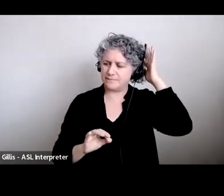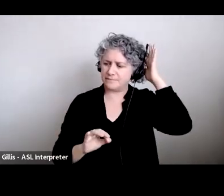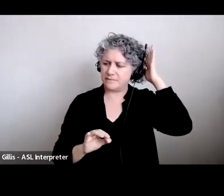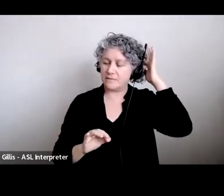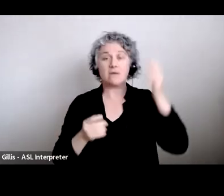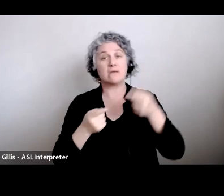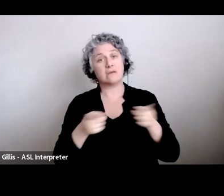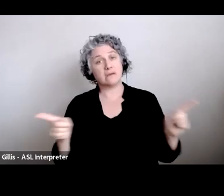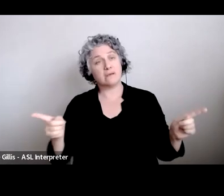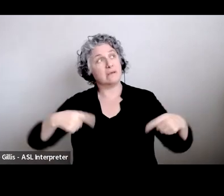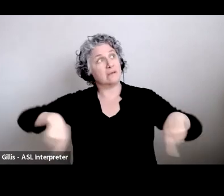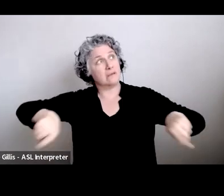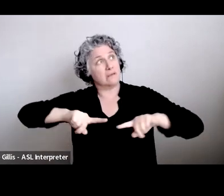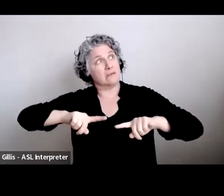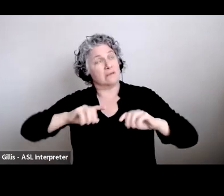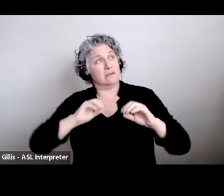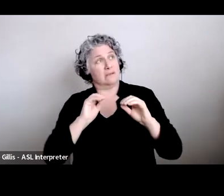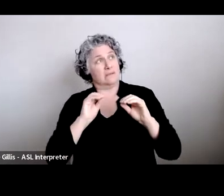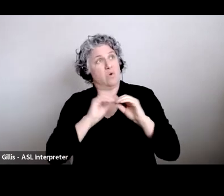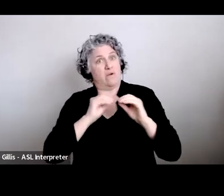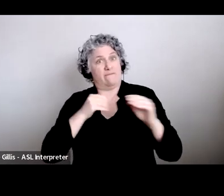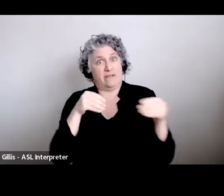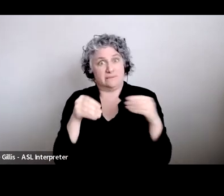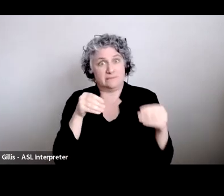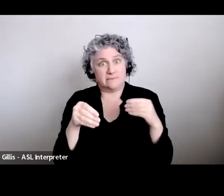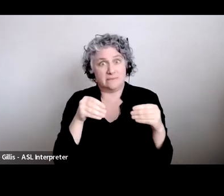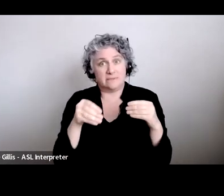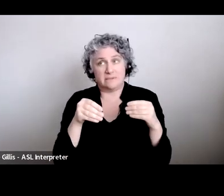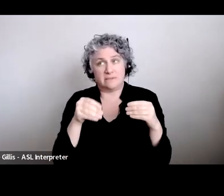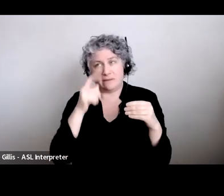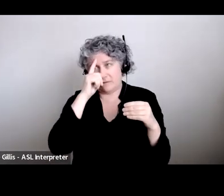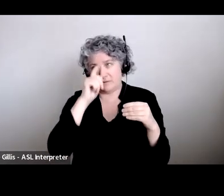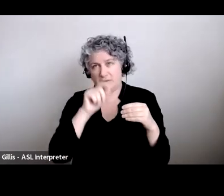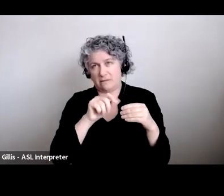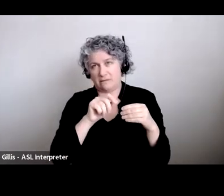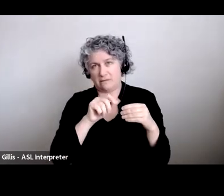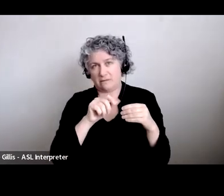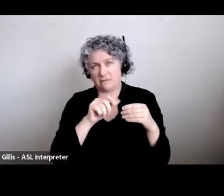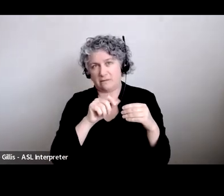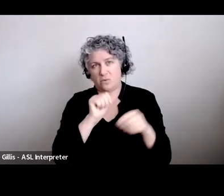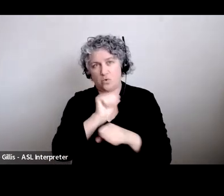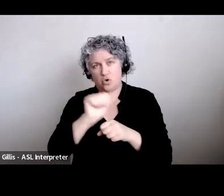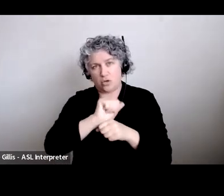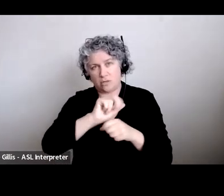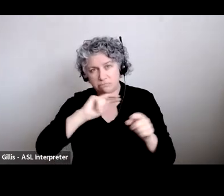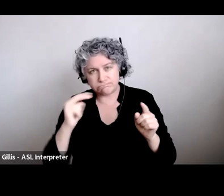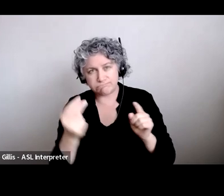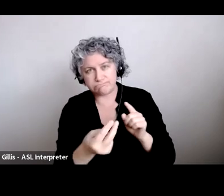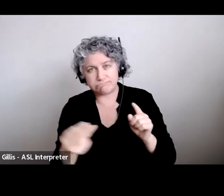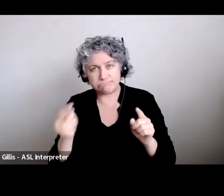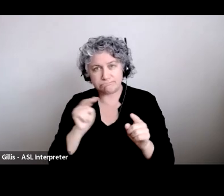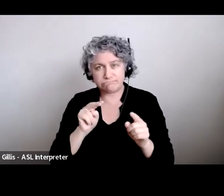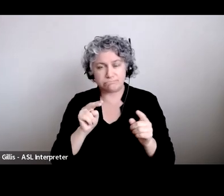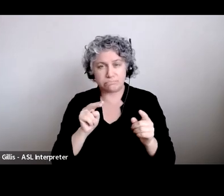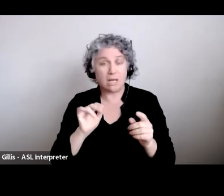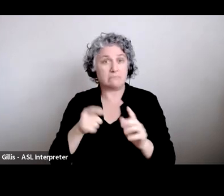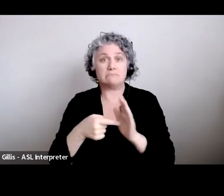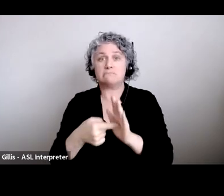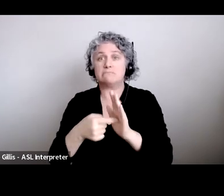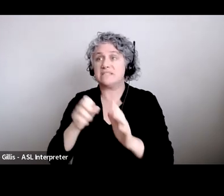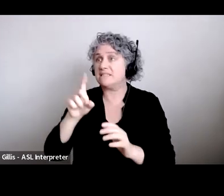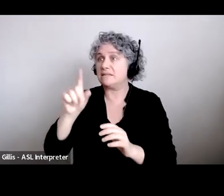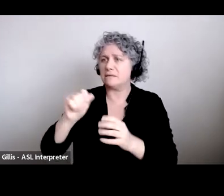flexible and open and think about different ways of working, you know, just to Ida's point about French Canada has a very different